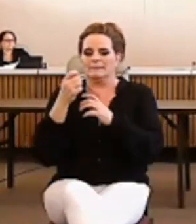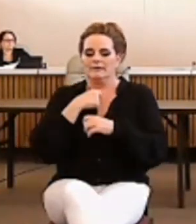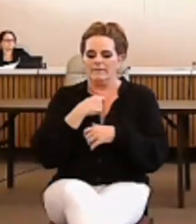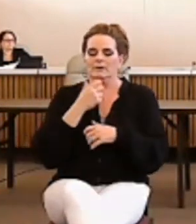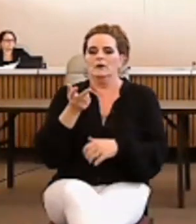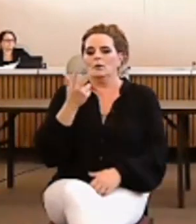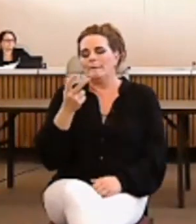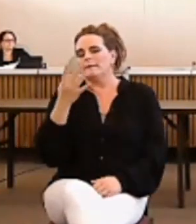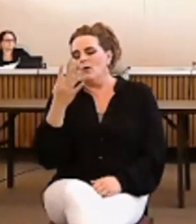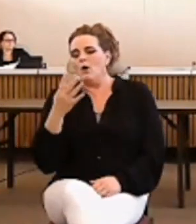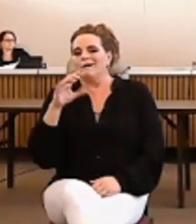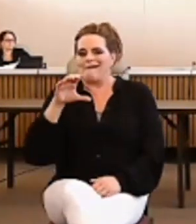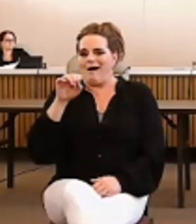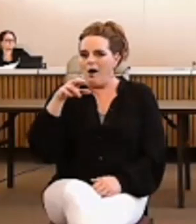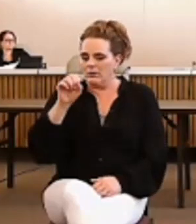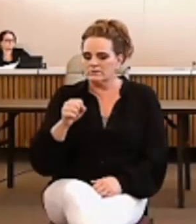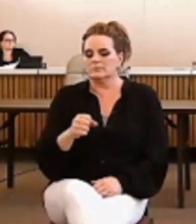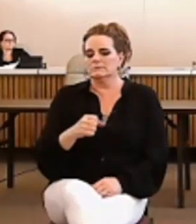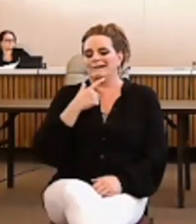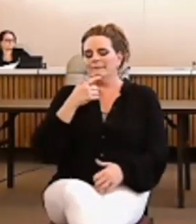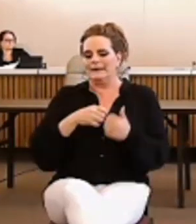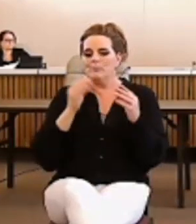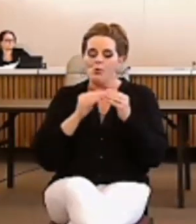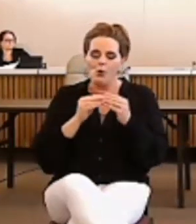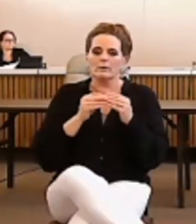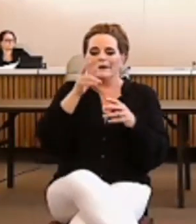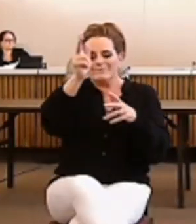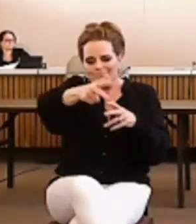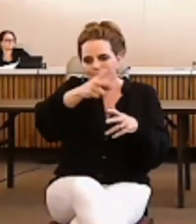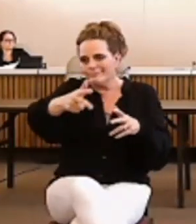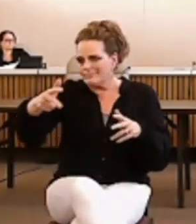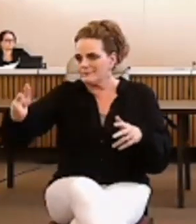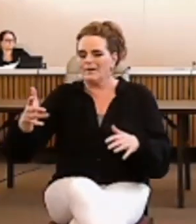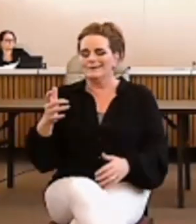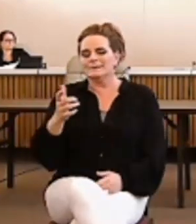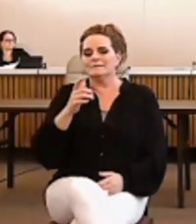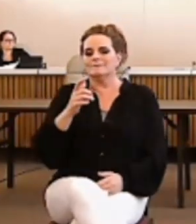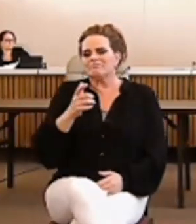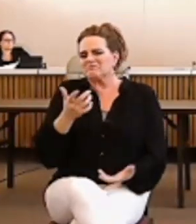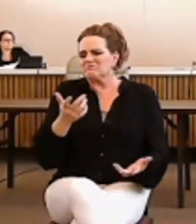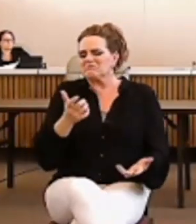then any further stacking happens in the roads coming into it. So that's not an uncommon